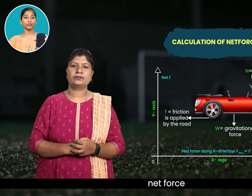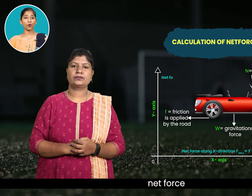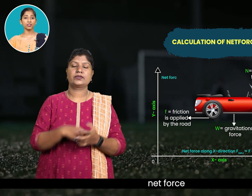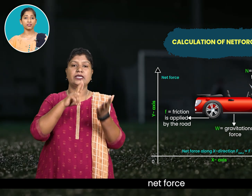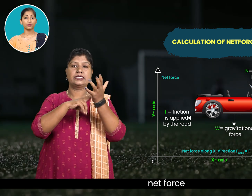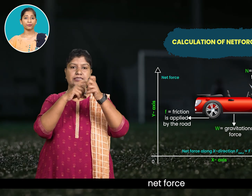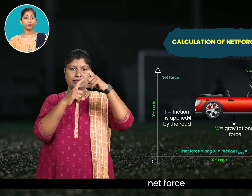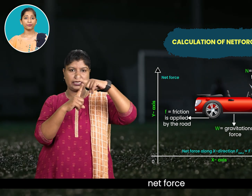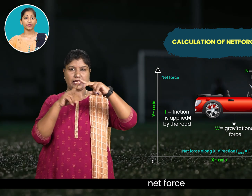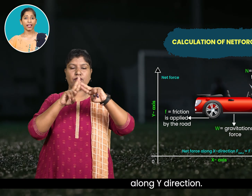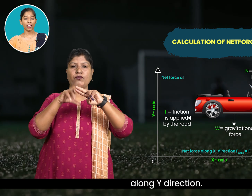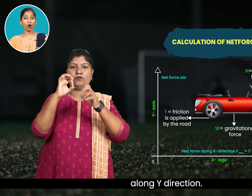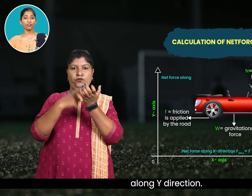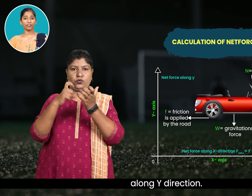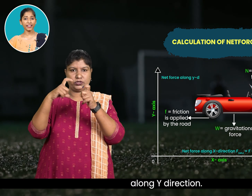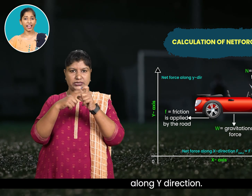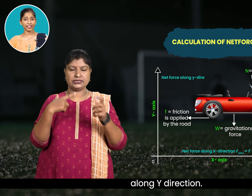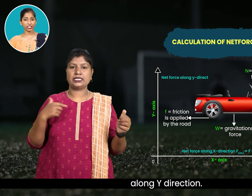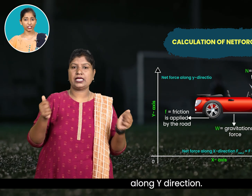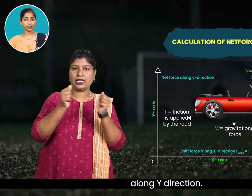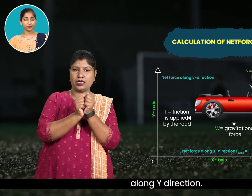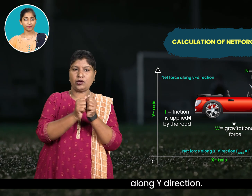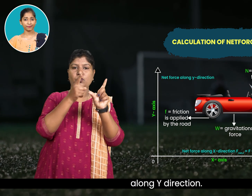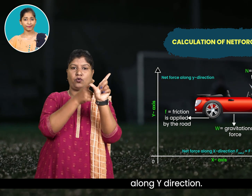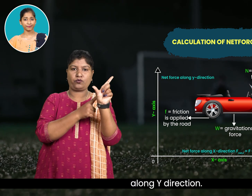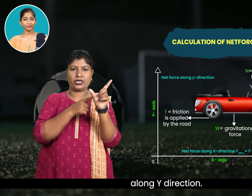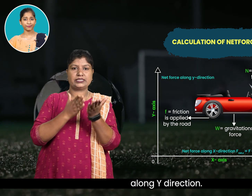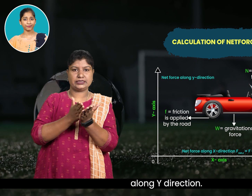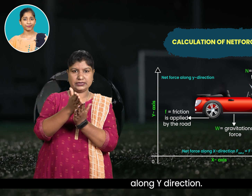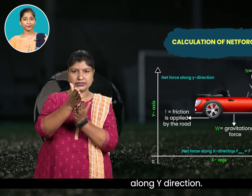Net force along y direction